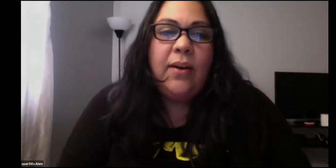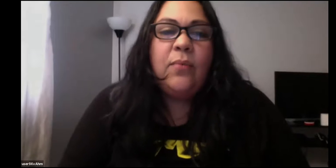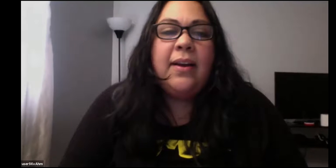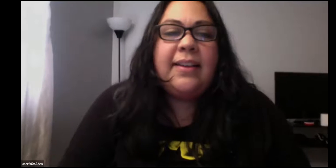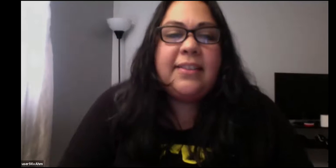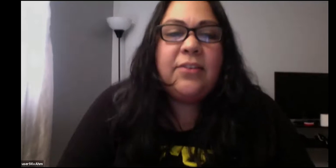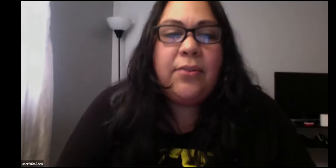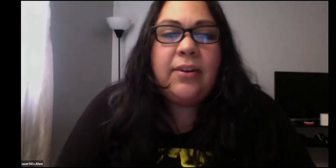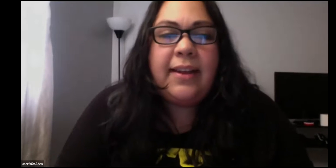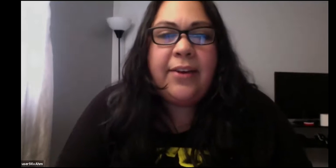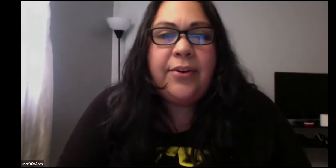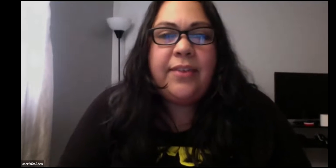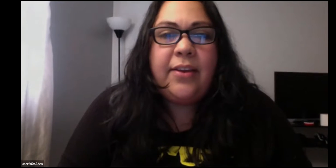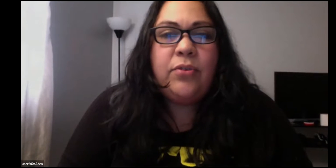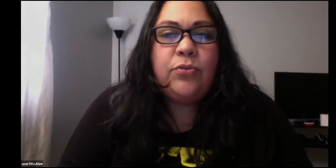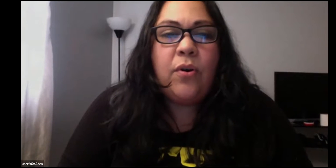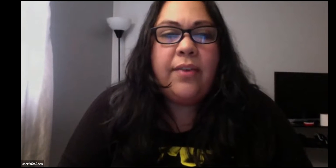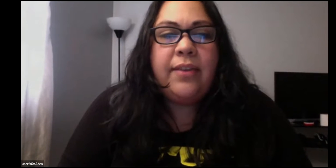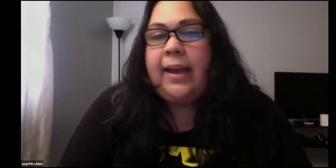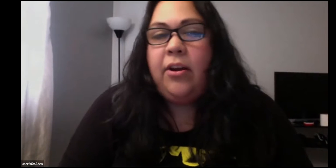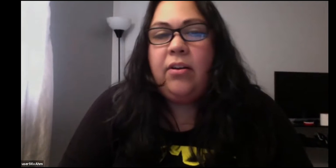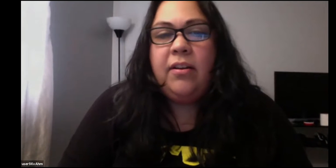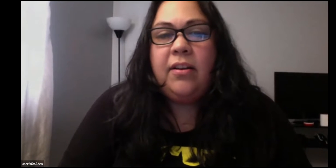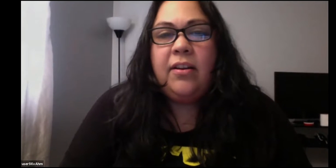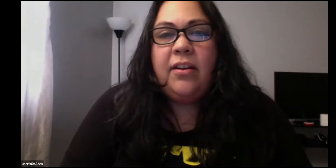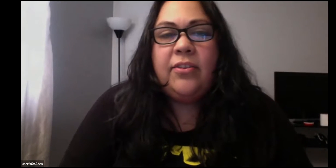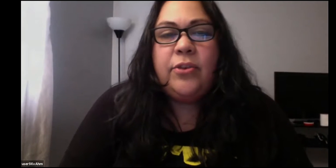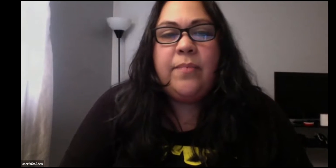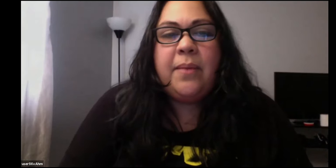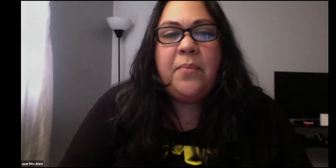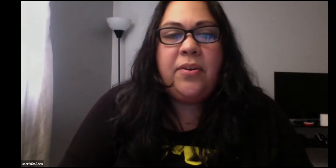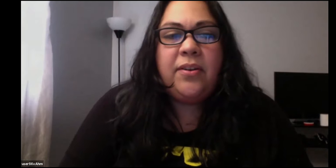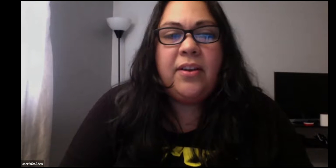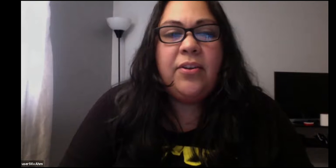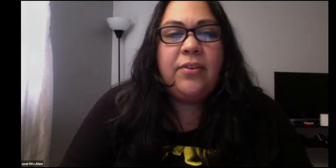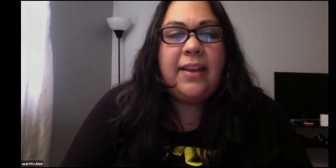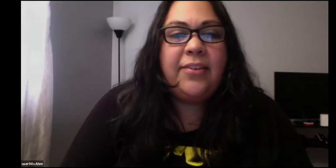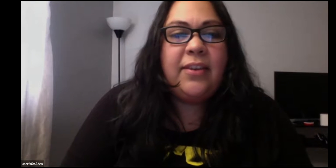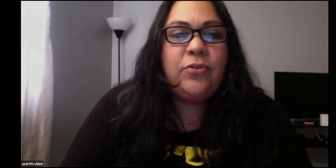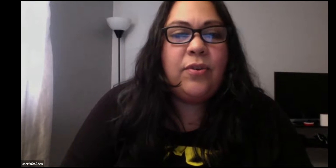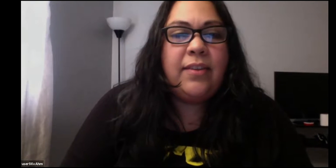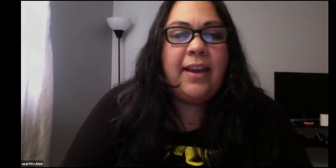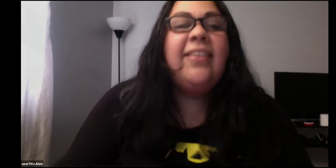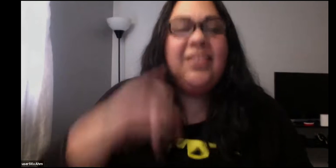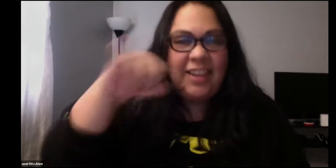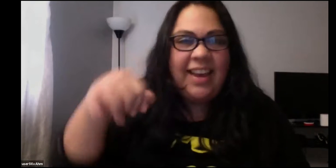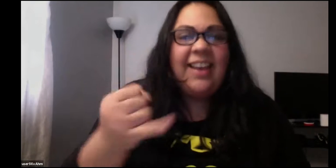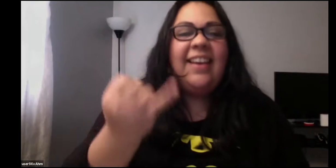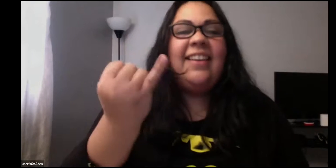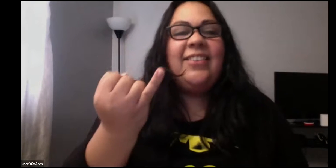What is another letter that you draw in the air? Do you remember another letter that you draw in the air? J. You